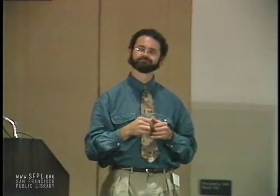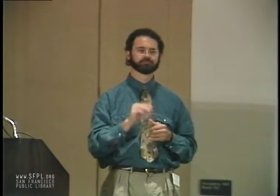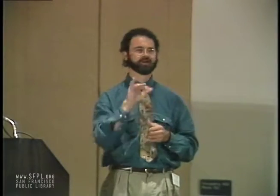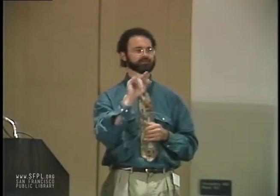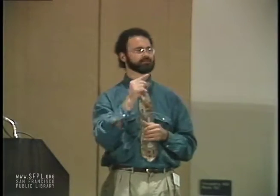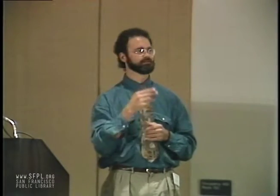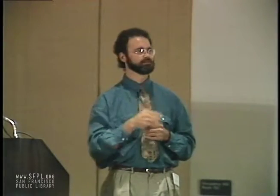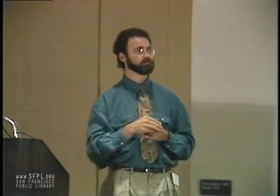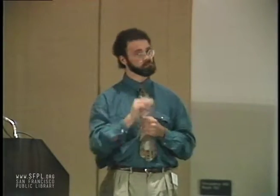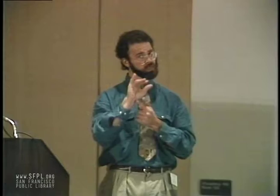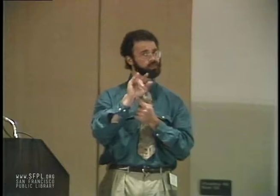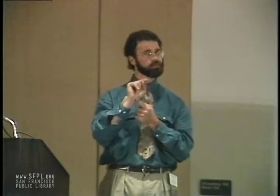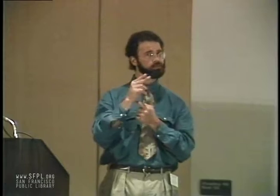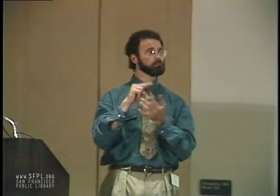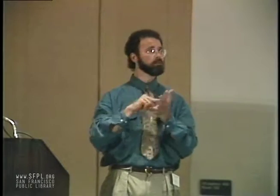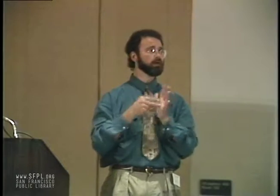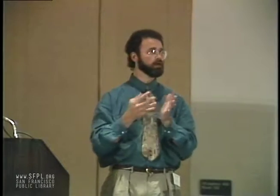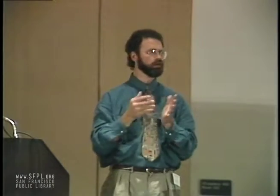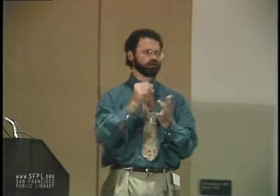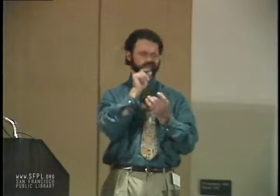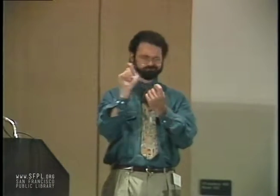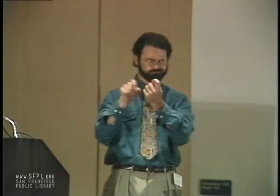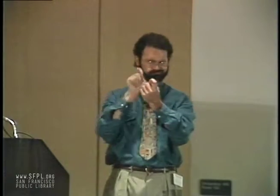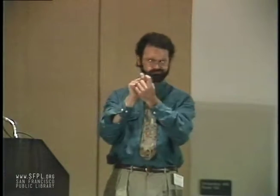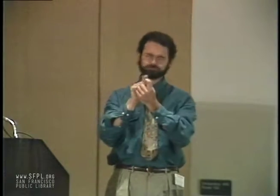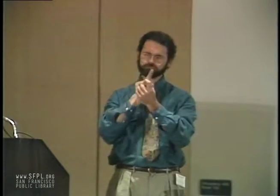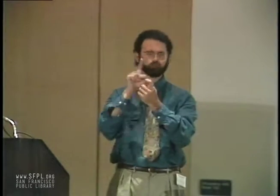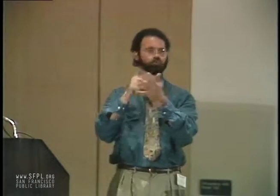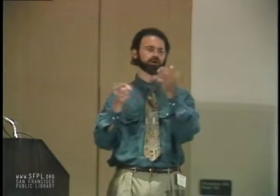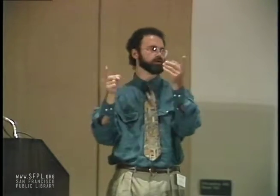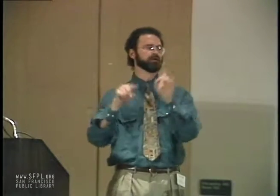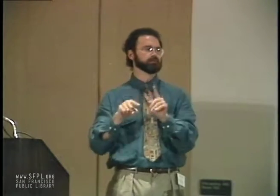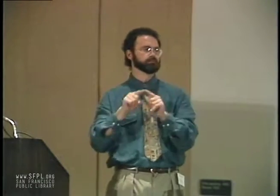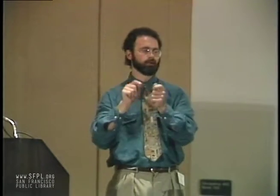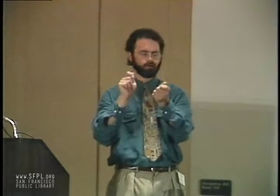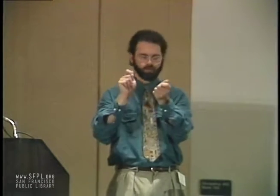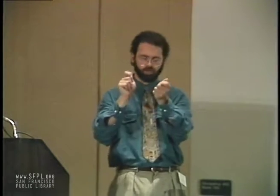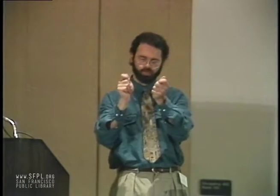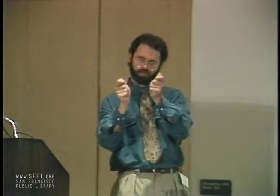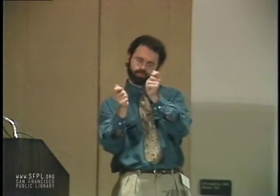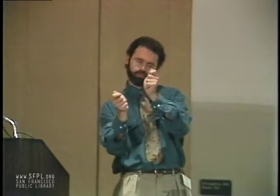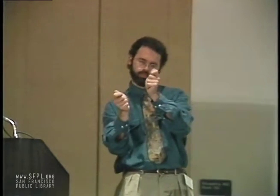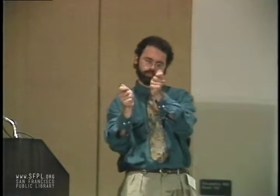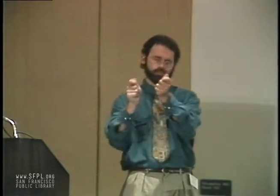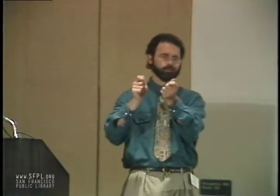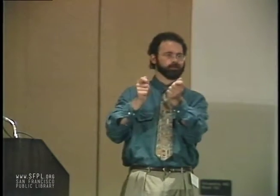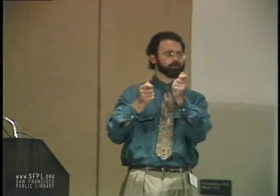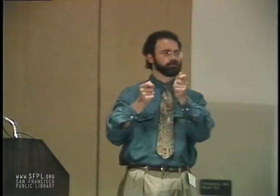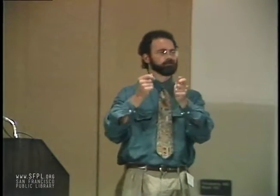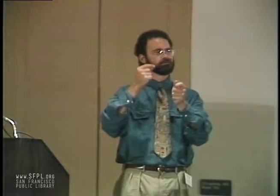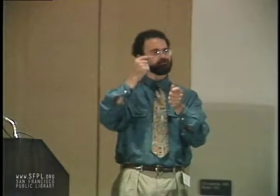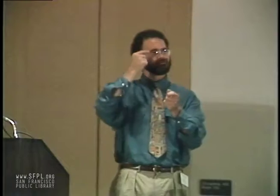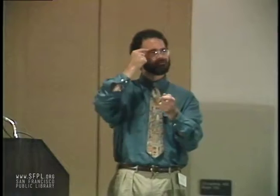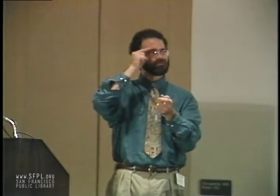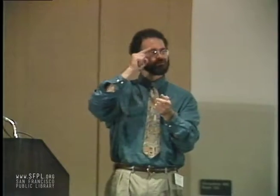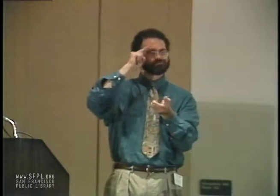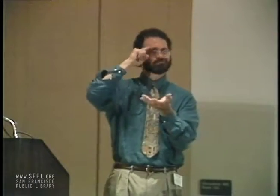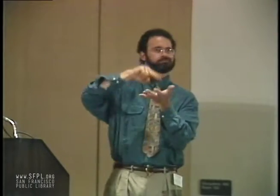This shows more exposure to French culture than to American culture, but yet it's still a myth because the myth has been adapted